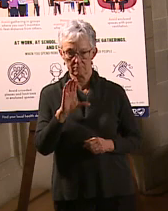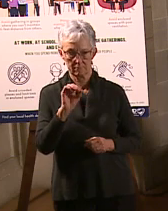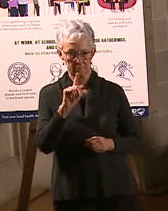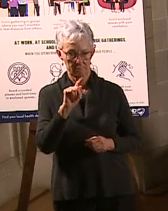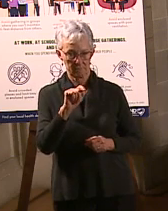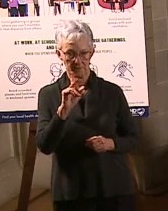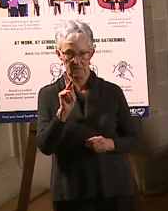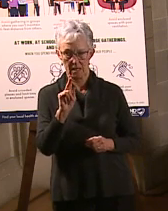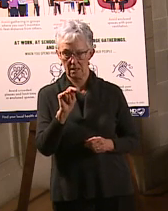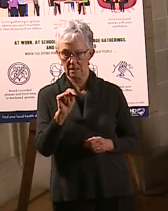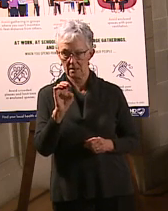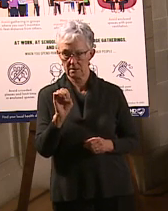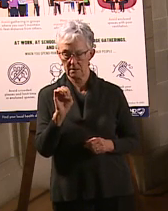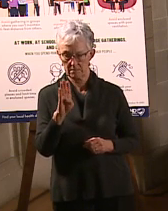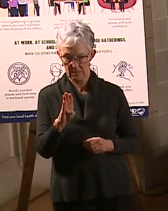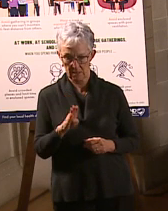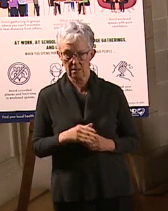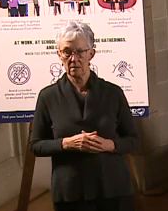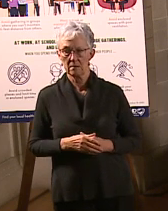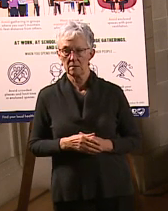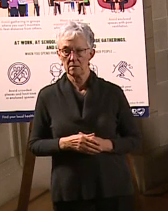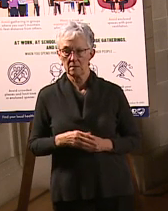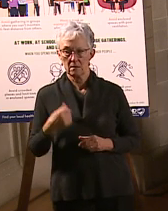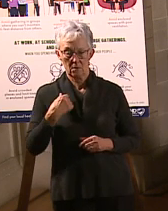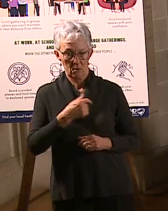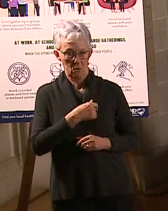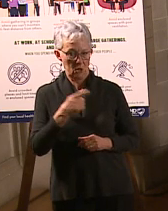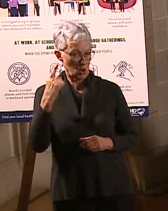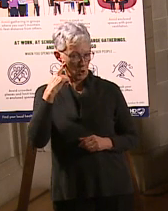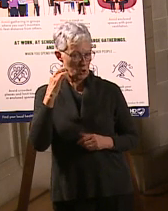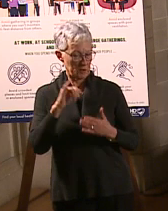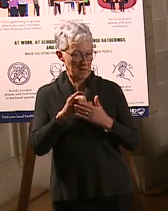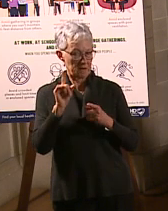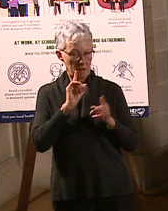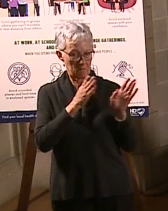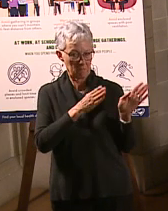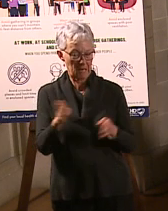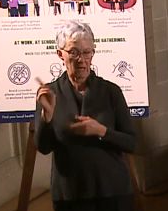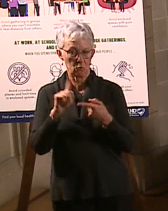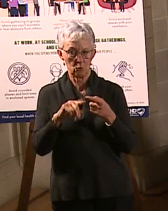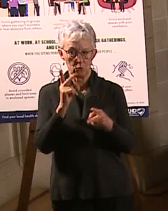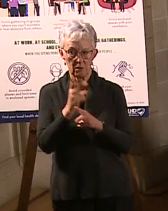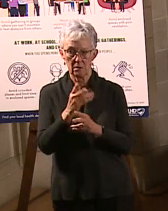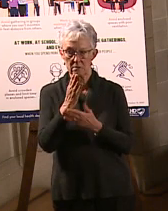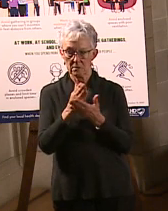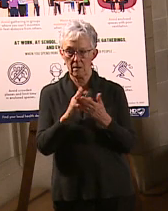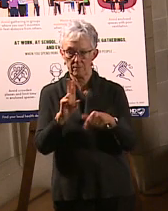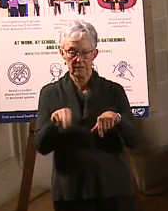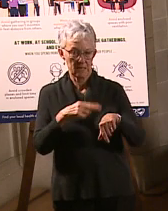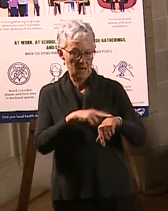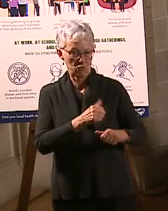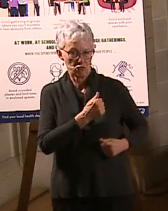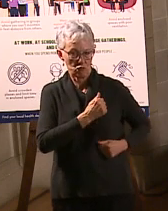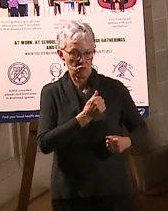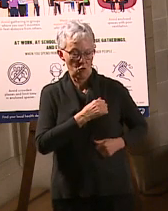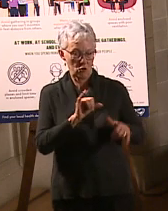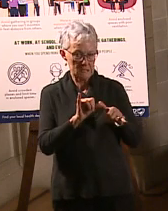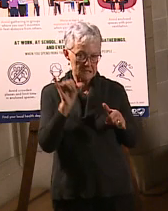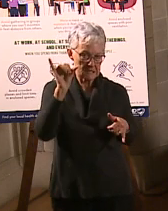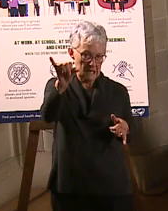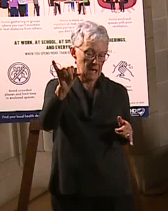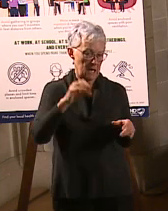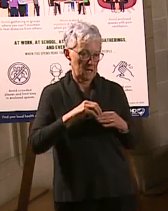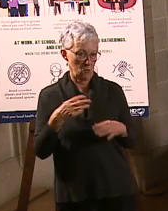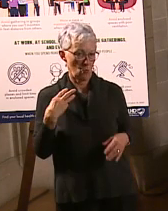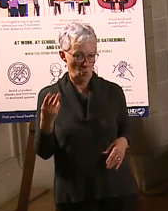desire to keep a number of National Guard troops in D.C. in March, do you know how many National Guard troops will be staying there, and what are your thoughts on the request to